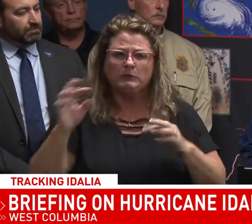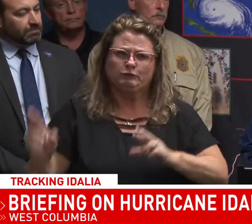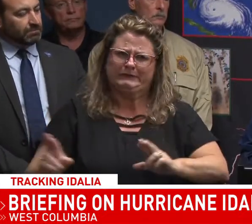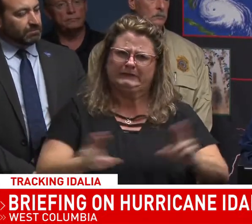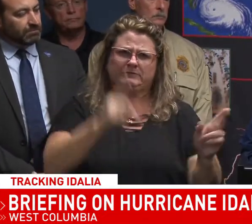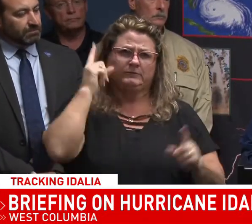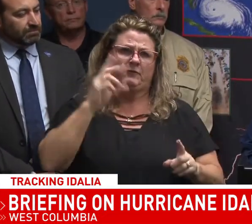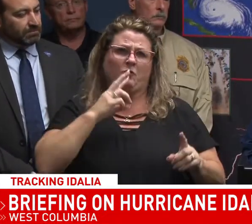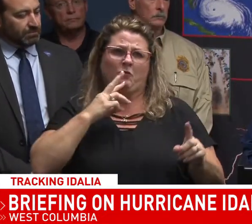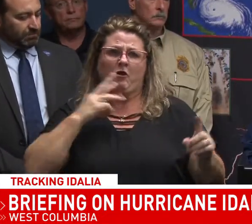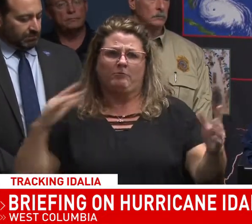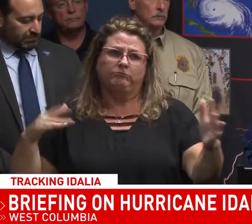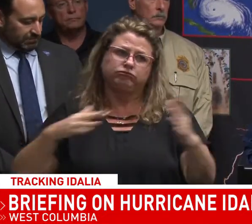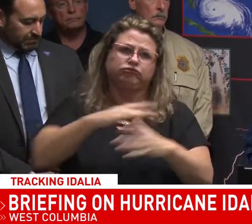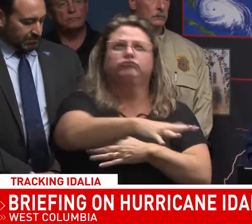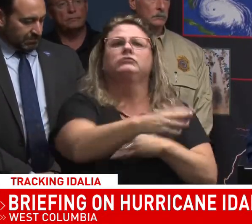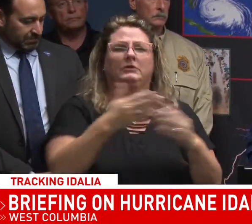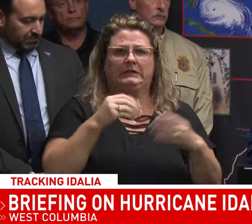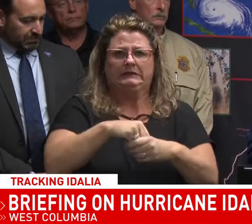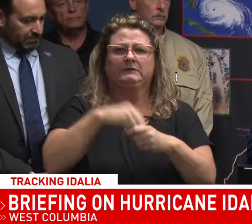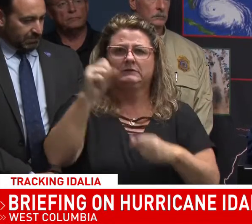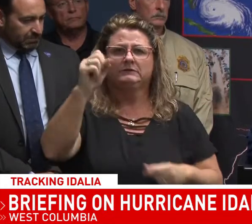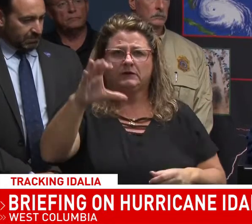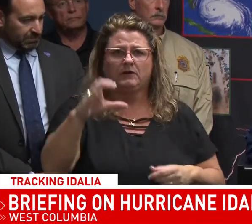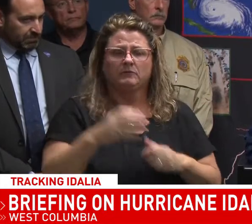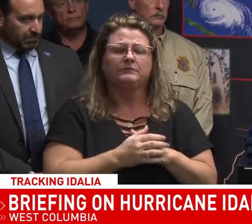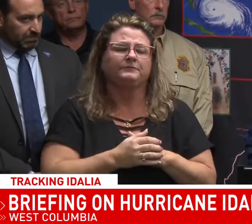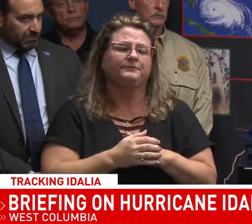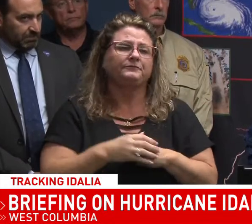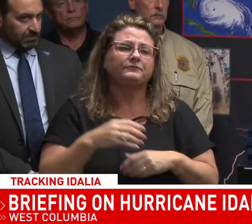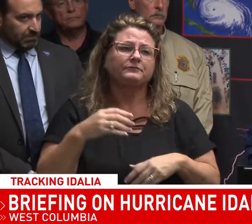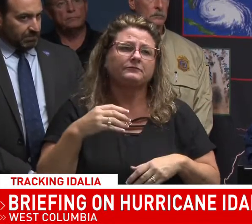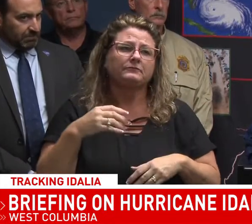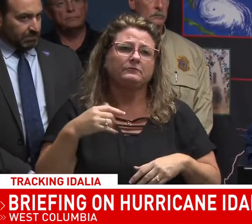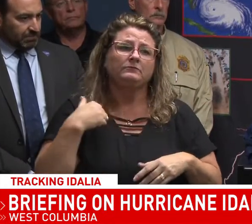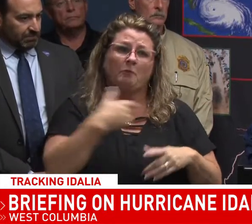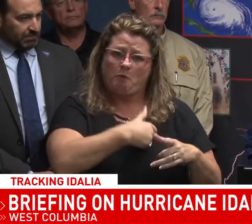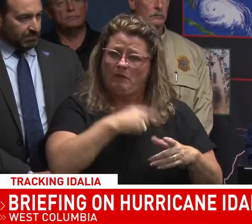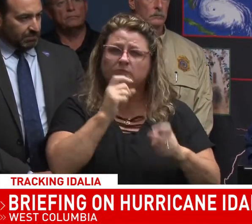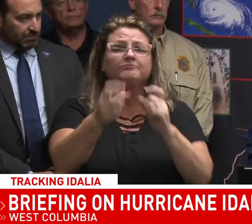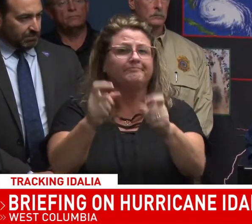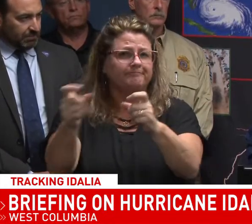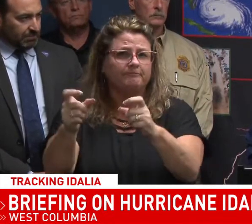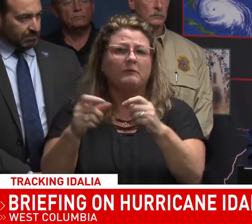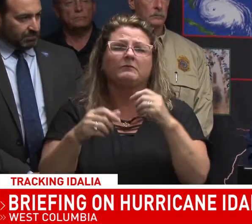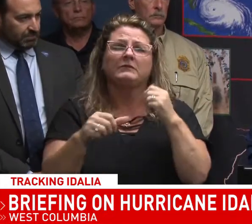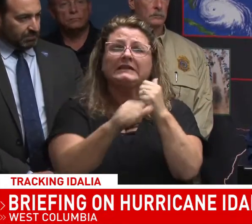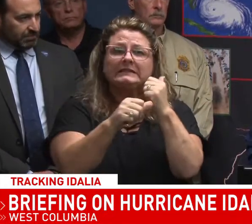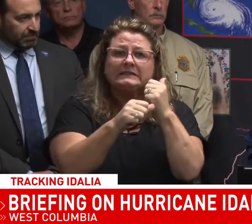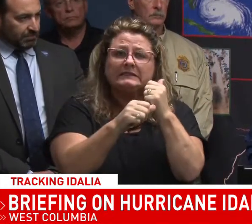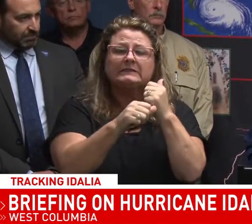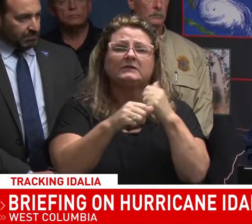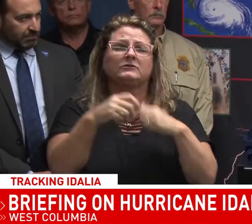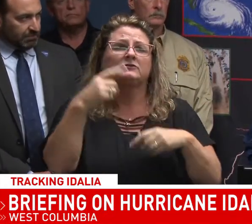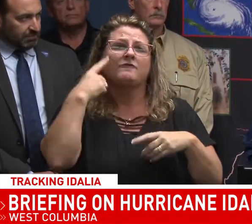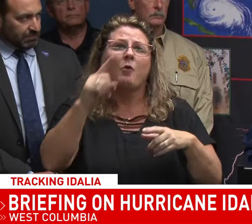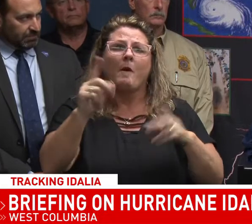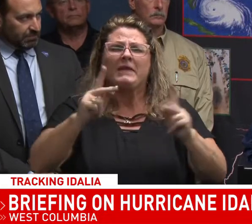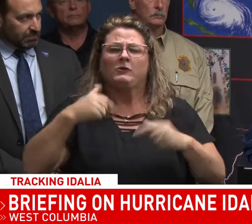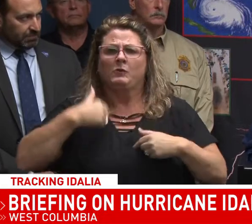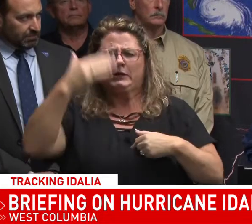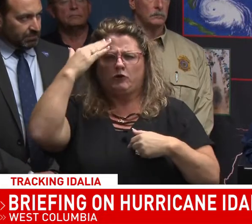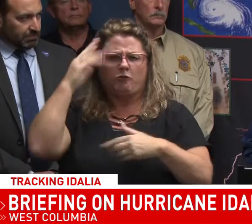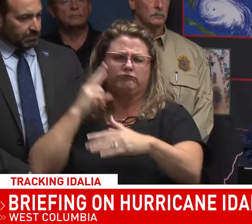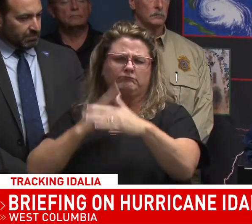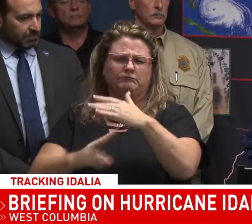for the storm as it approaches the state. We've also surged additional resources into the projected areas of impact to be